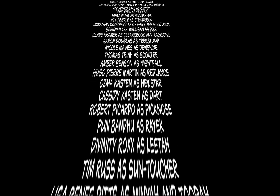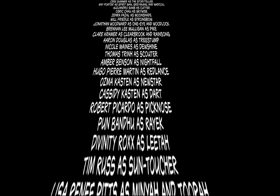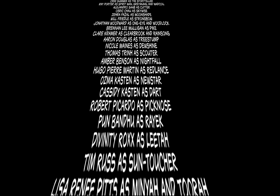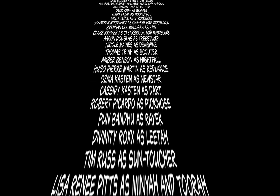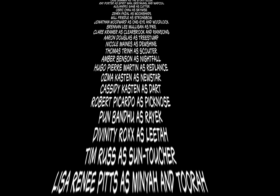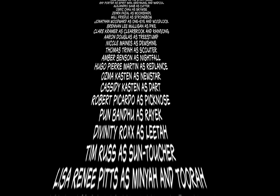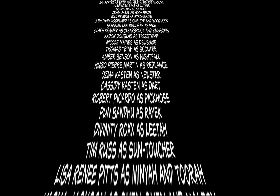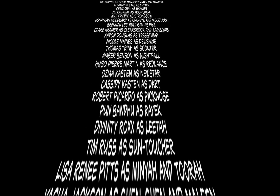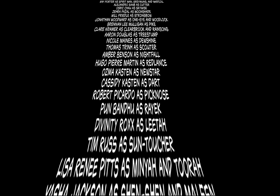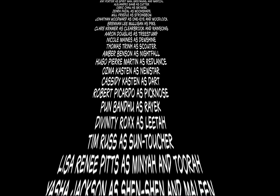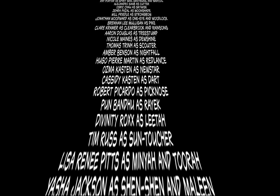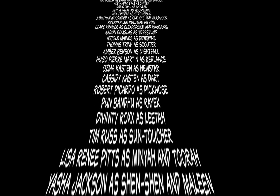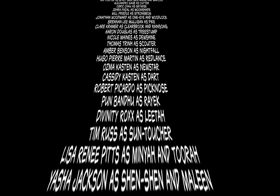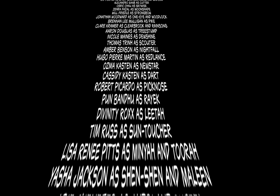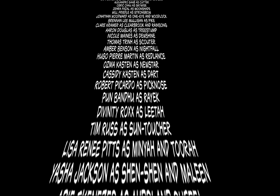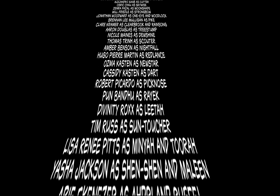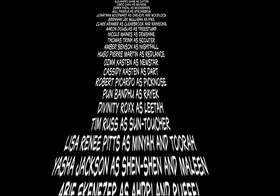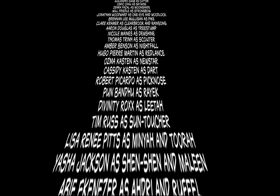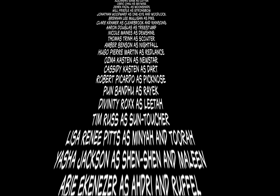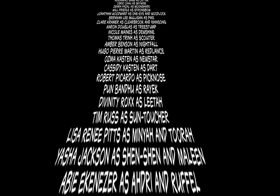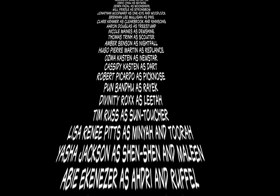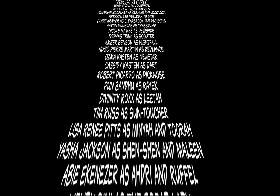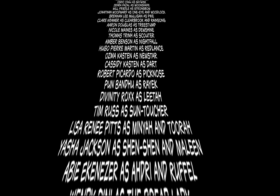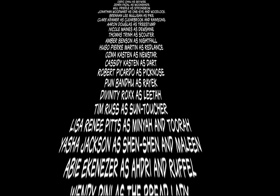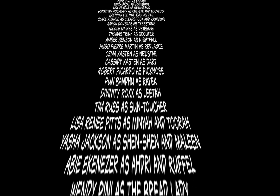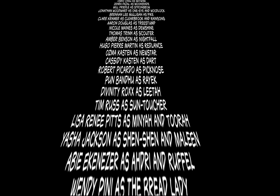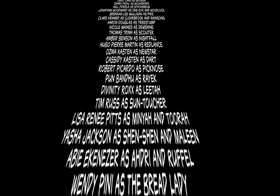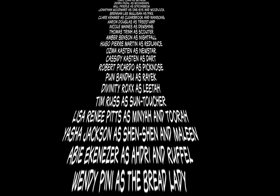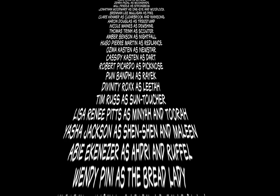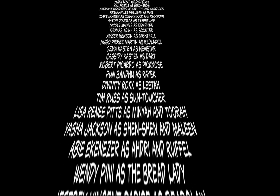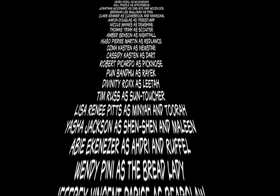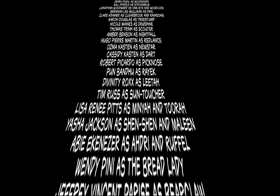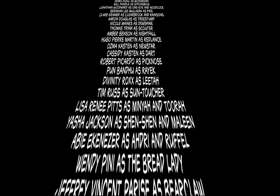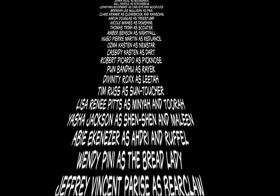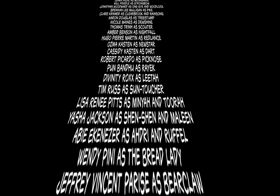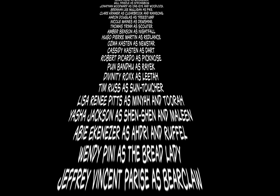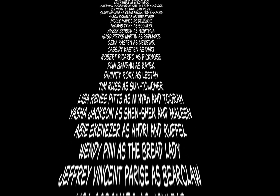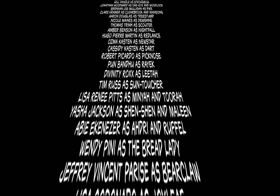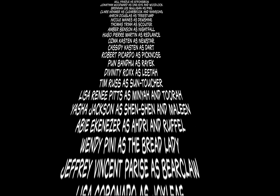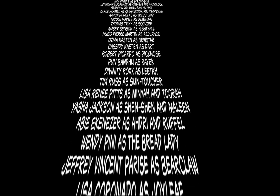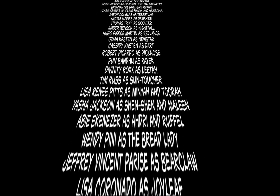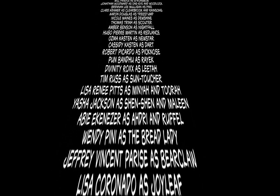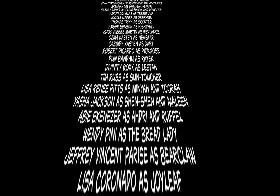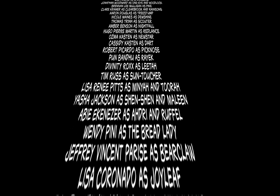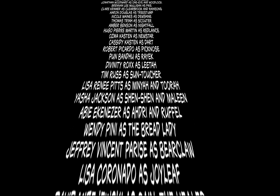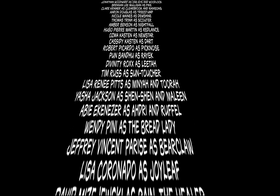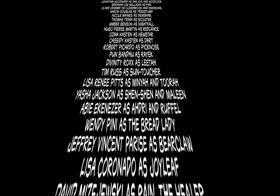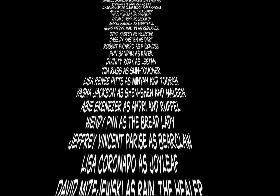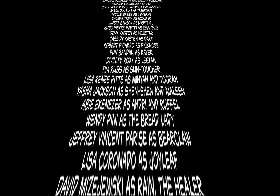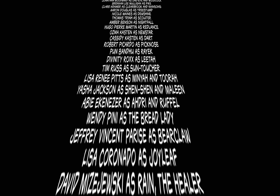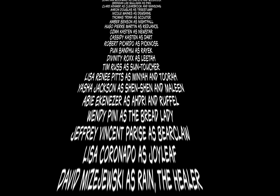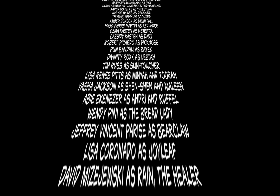as Cutter, Divinity Rocks as Leetah, Yasha Jackson as Shen and Malene, Abby Eckneser as Rufel,